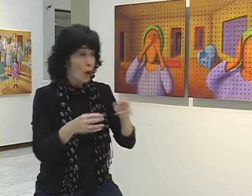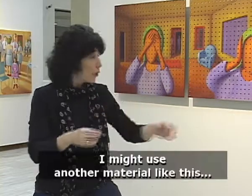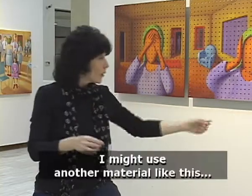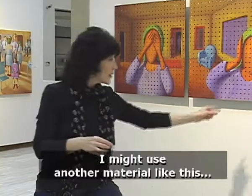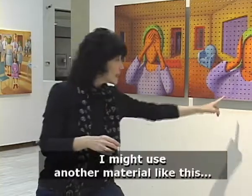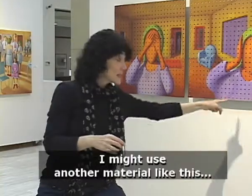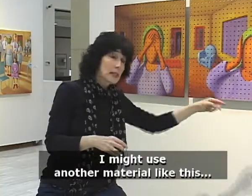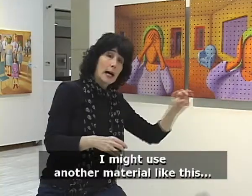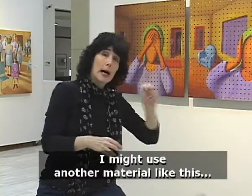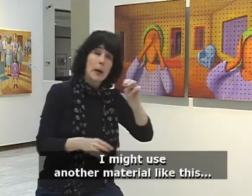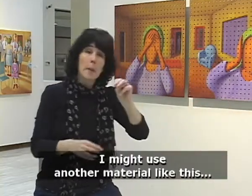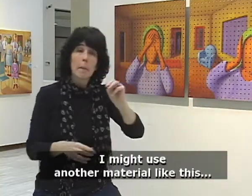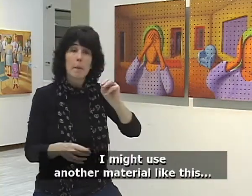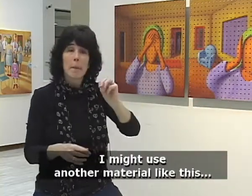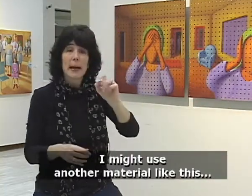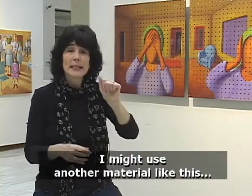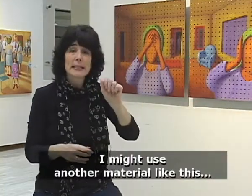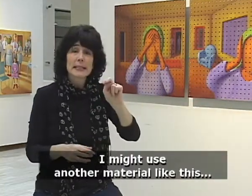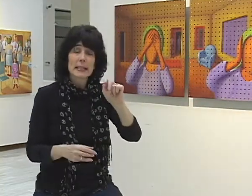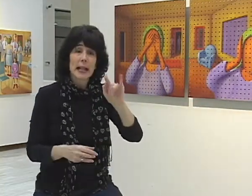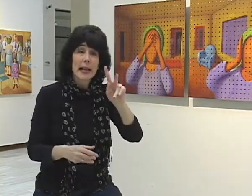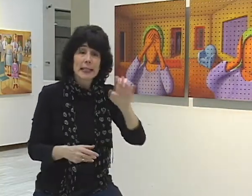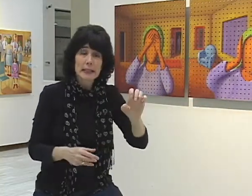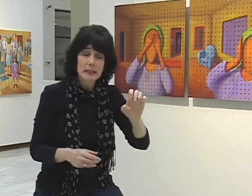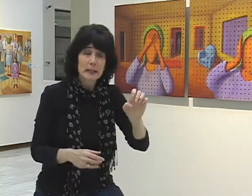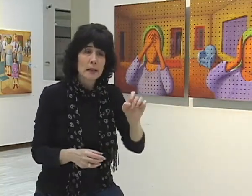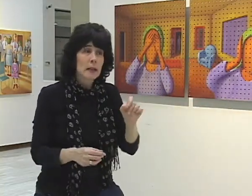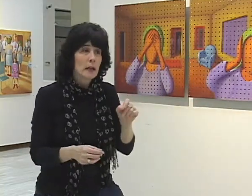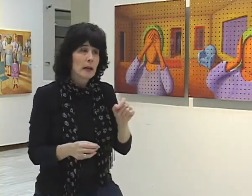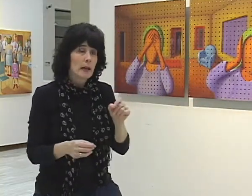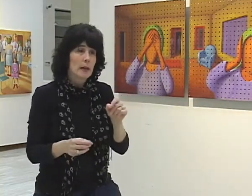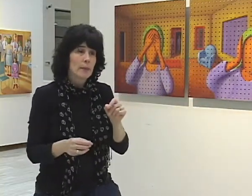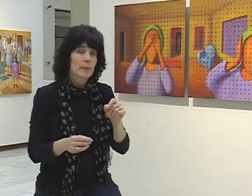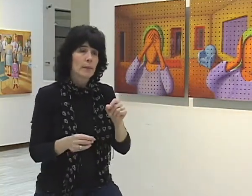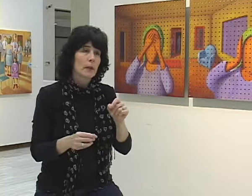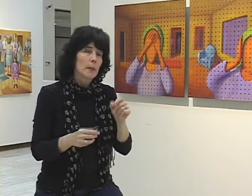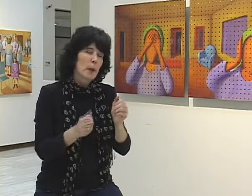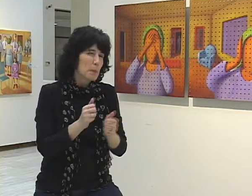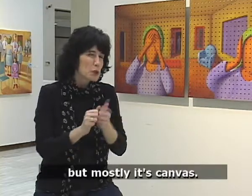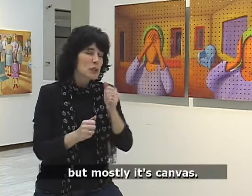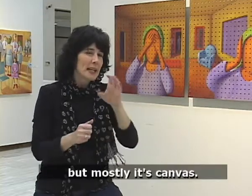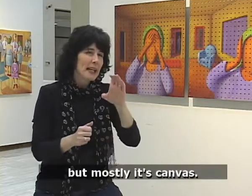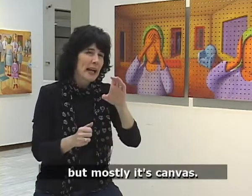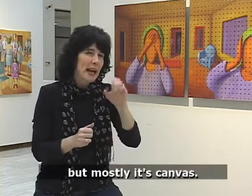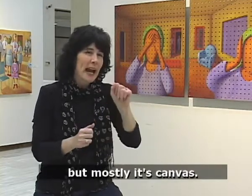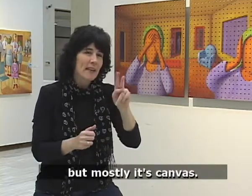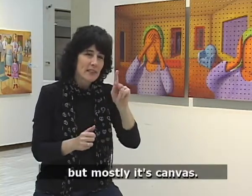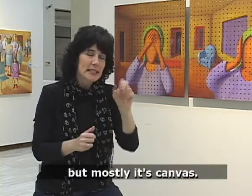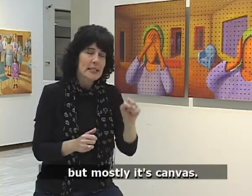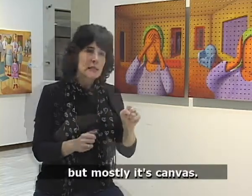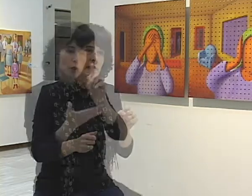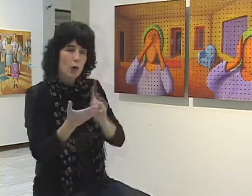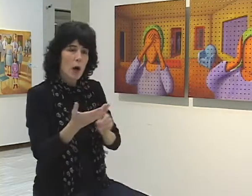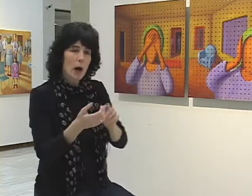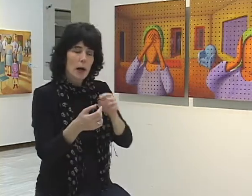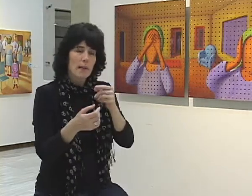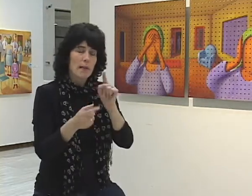I might use another material like this, but mostly it's canvas.